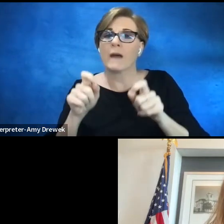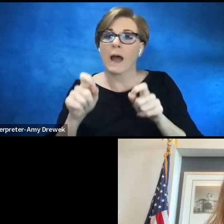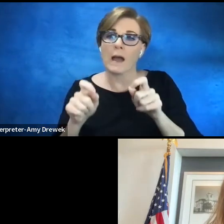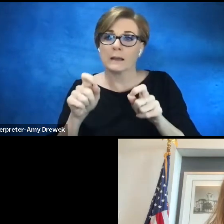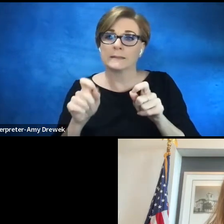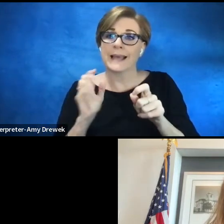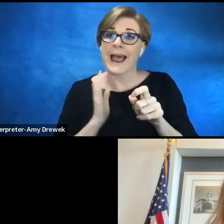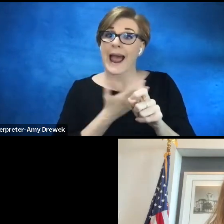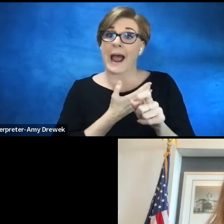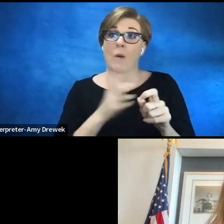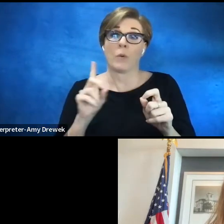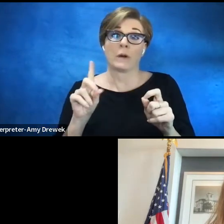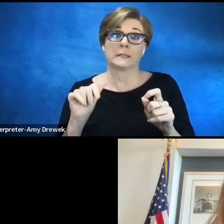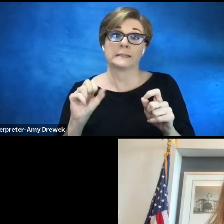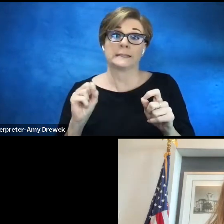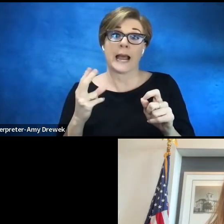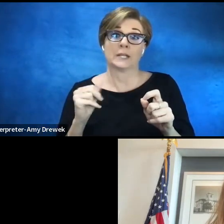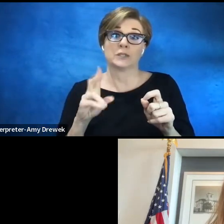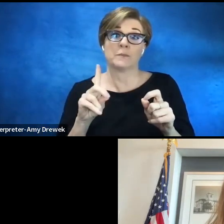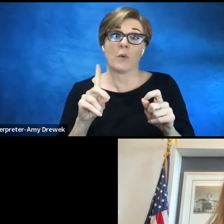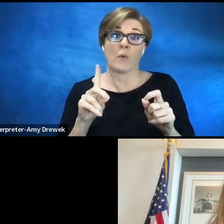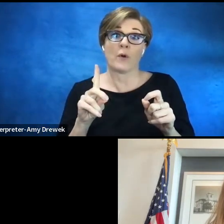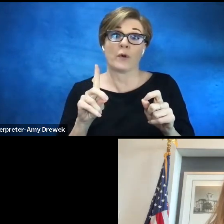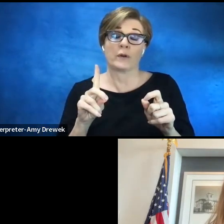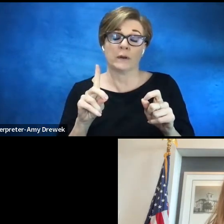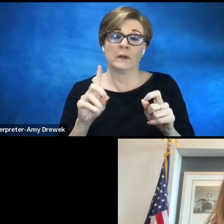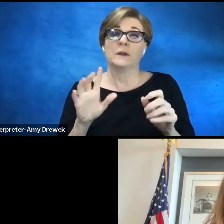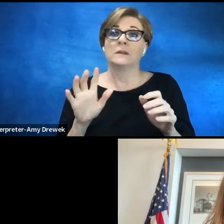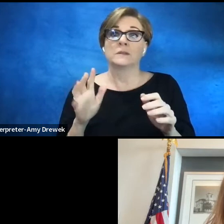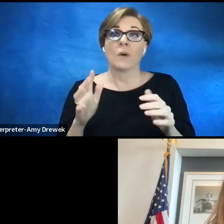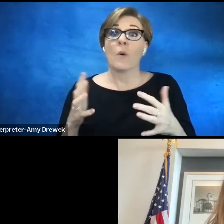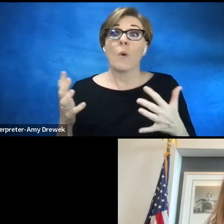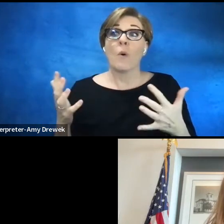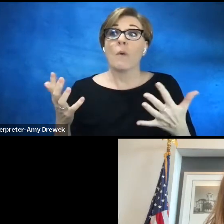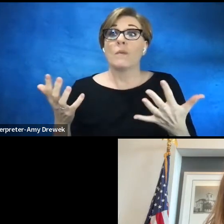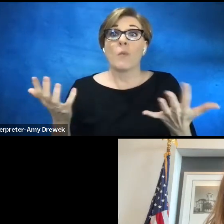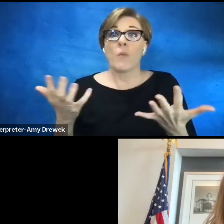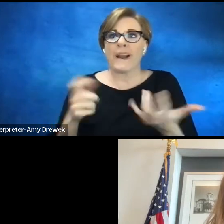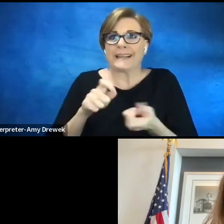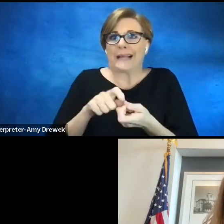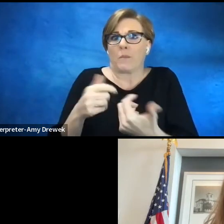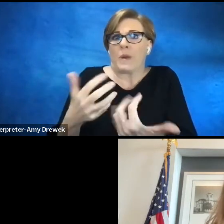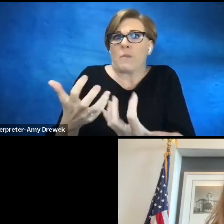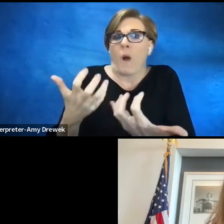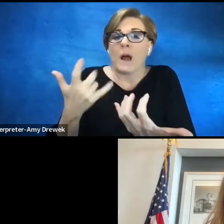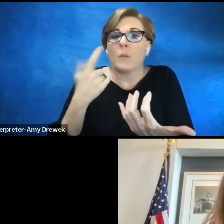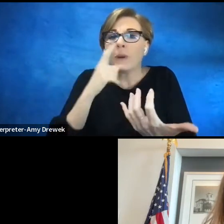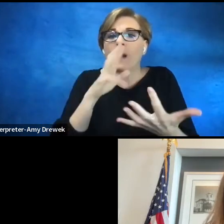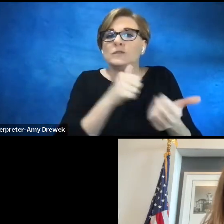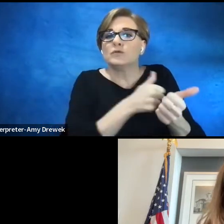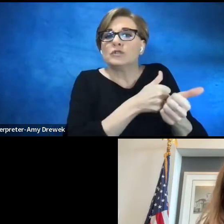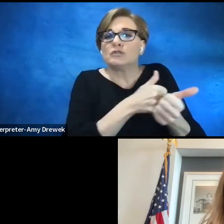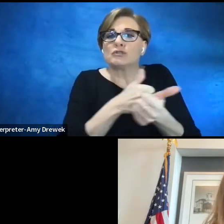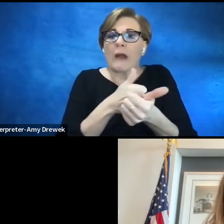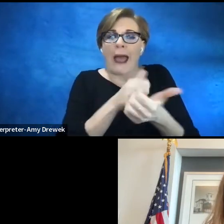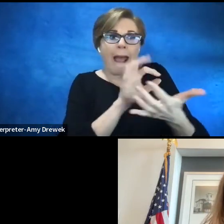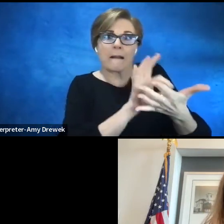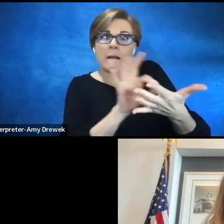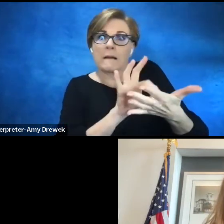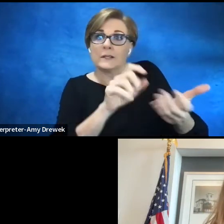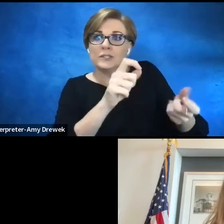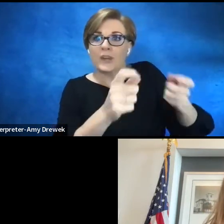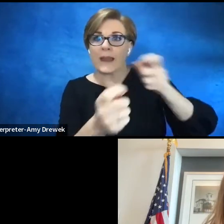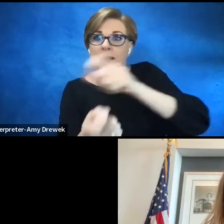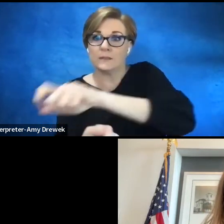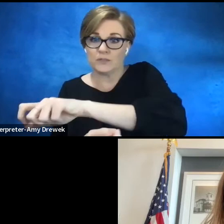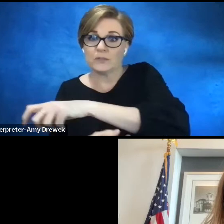our dashboards. So what we would love to be able to have is to track change, right? And we want to know if there